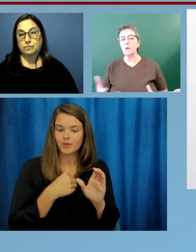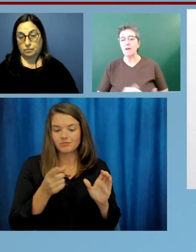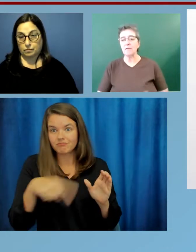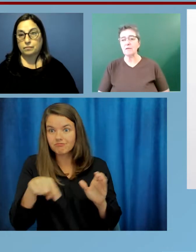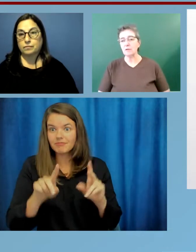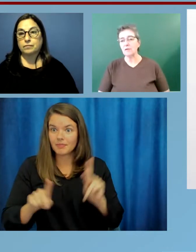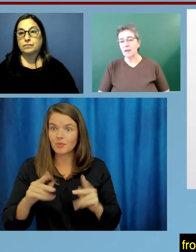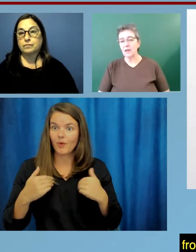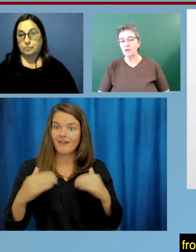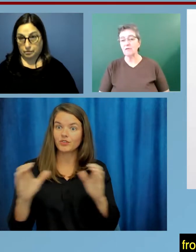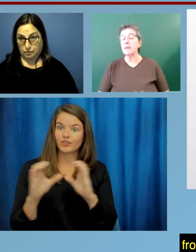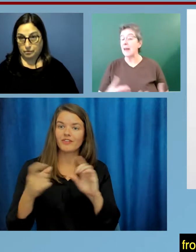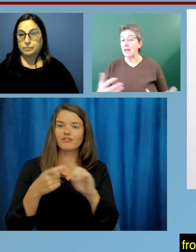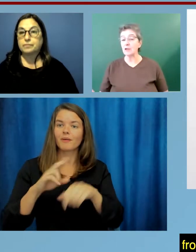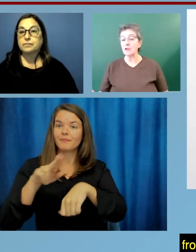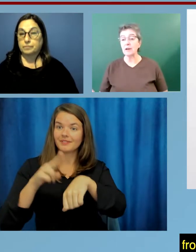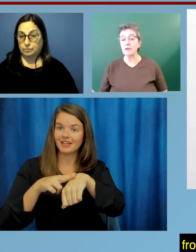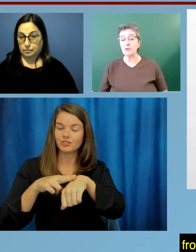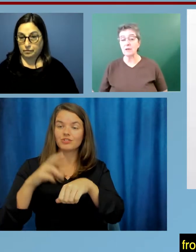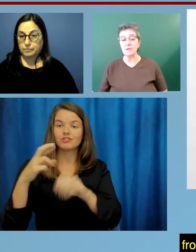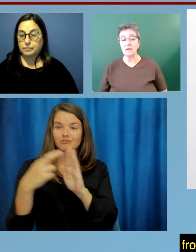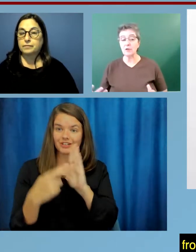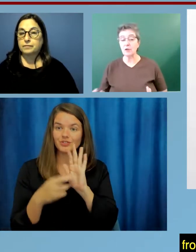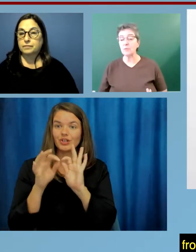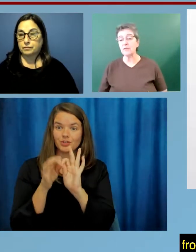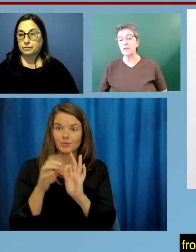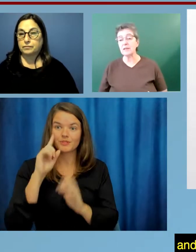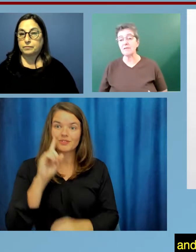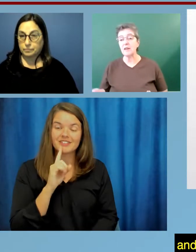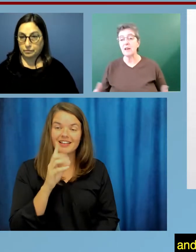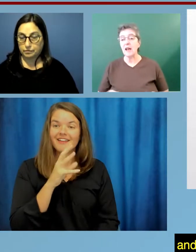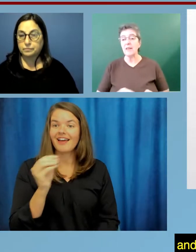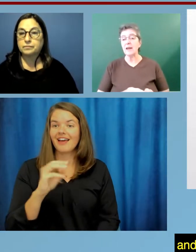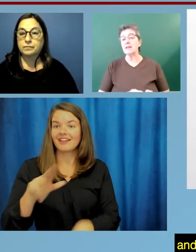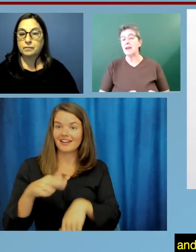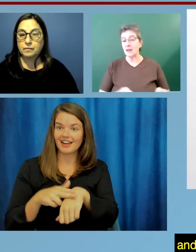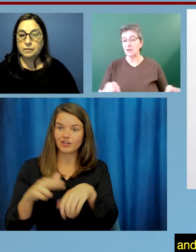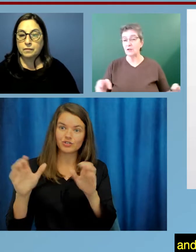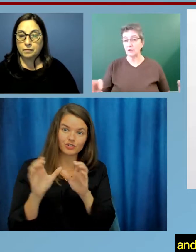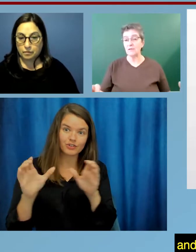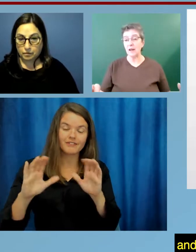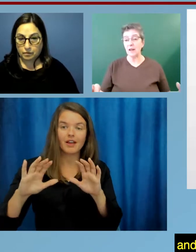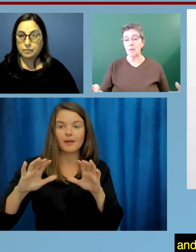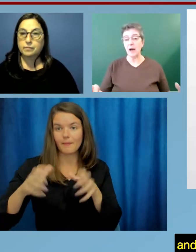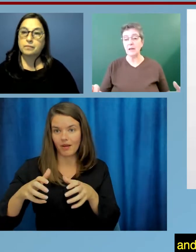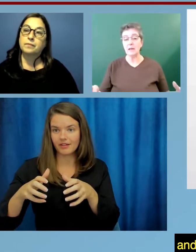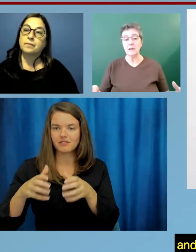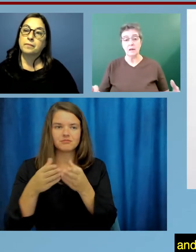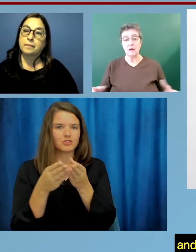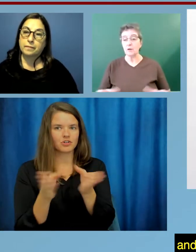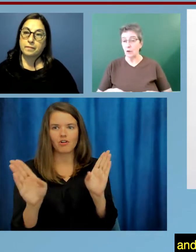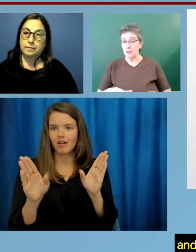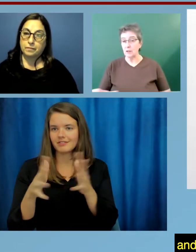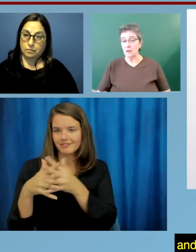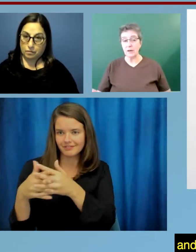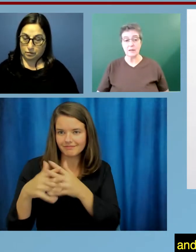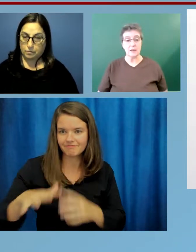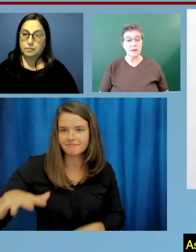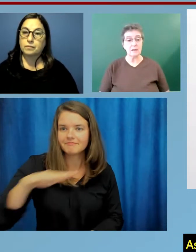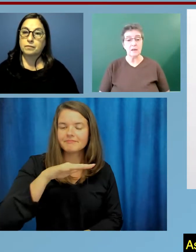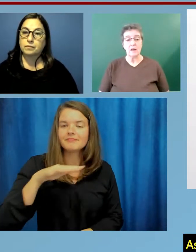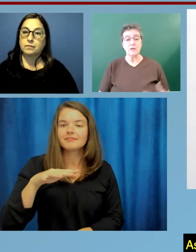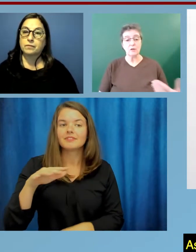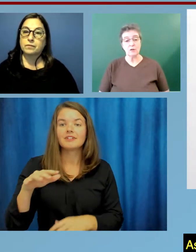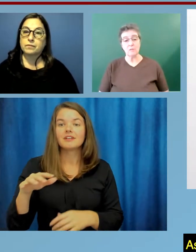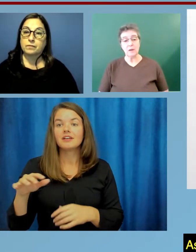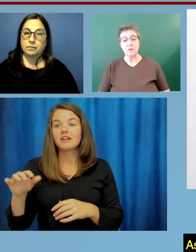people who have certification from the National Registry of Interpreters for the Deaf, and that is a national certifying body across the United